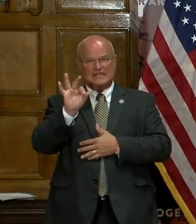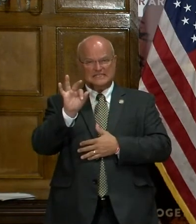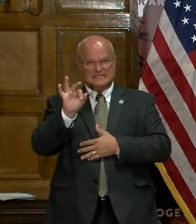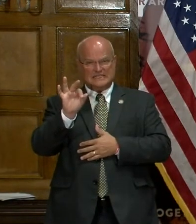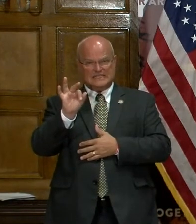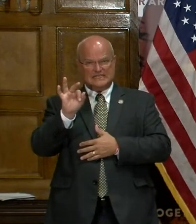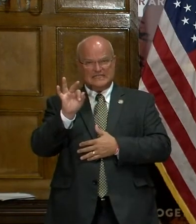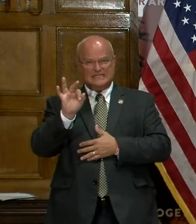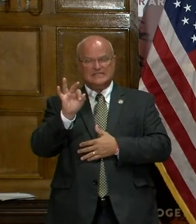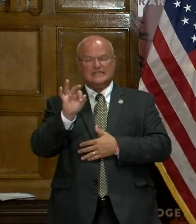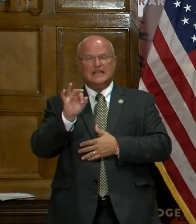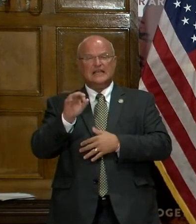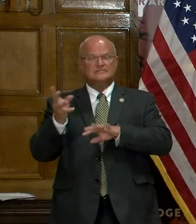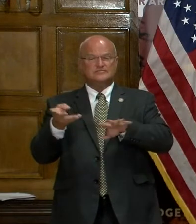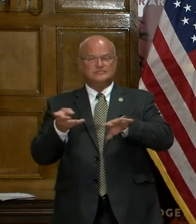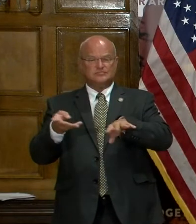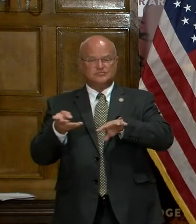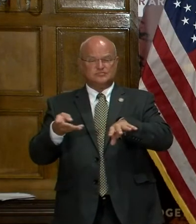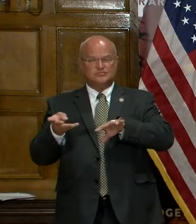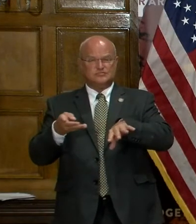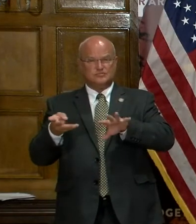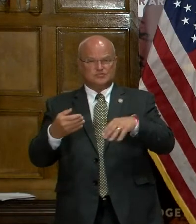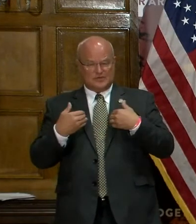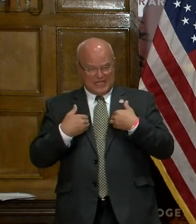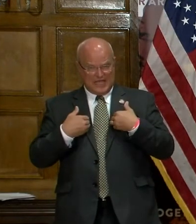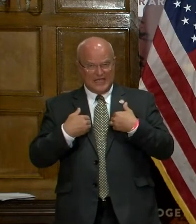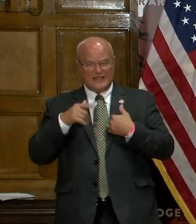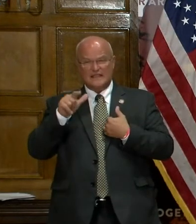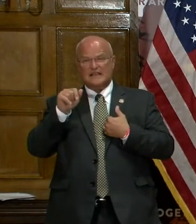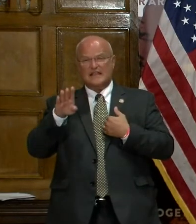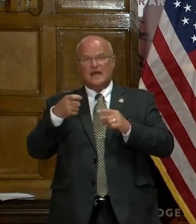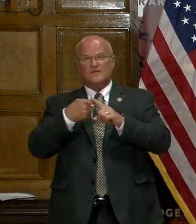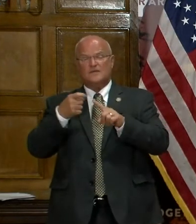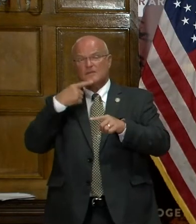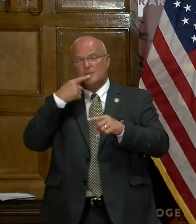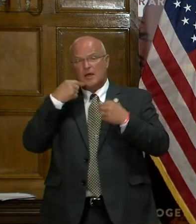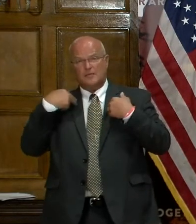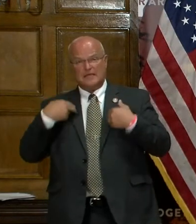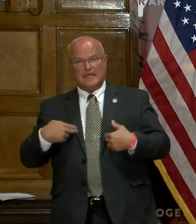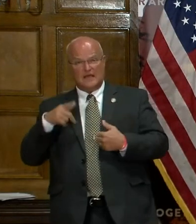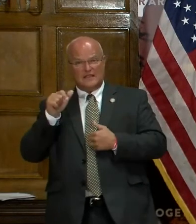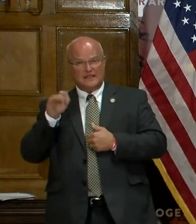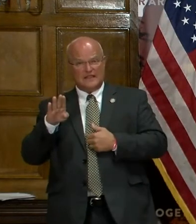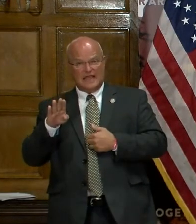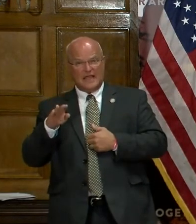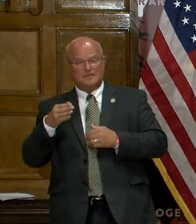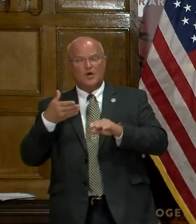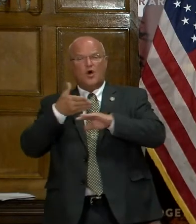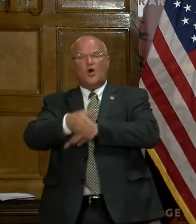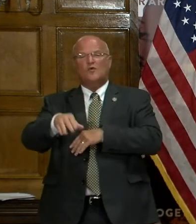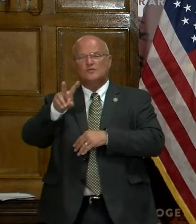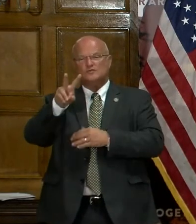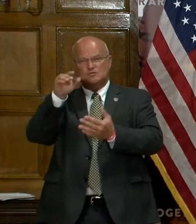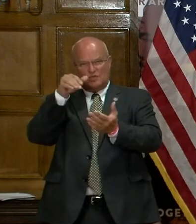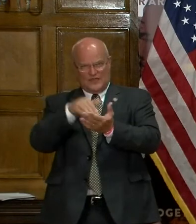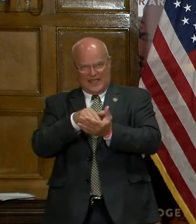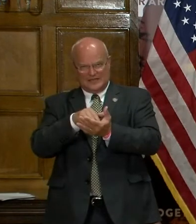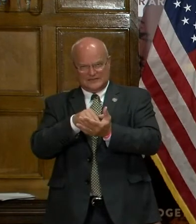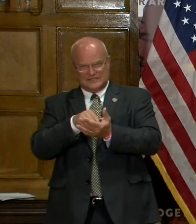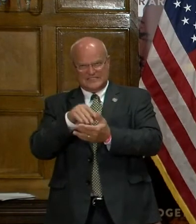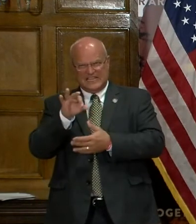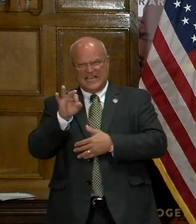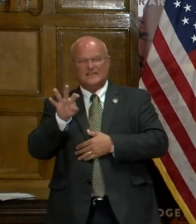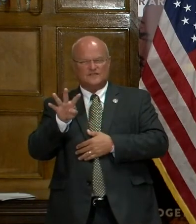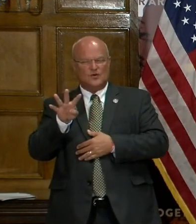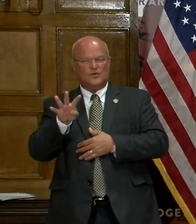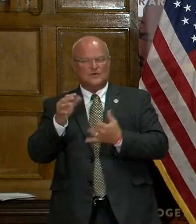5,519 specimens processed. The laboratory from the public health lab again broke 2,000 with